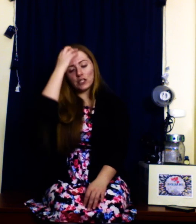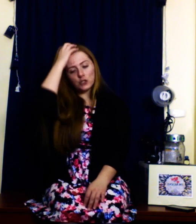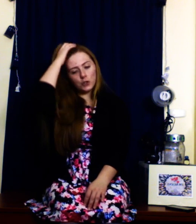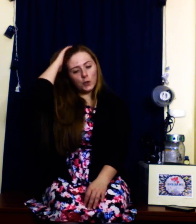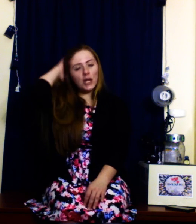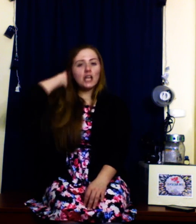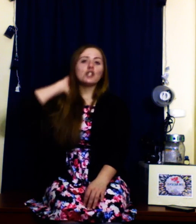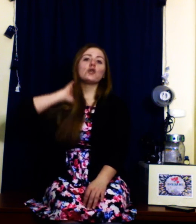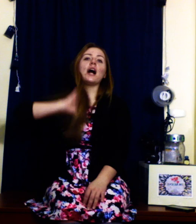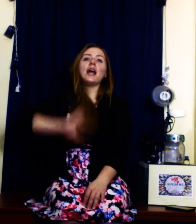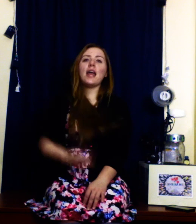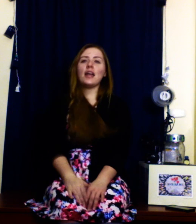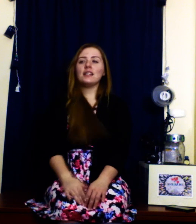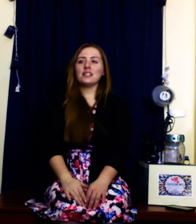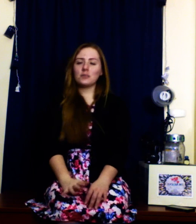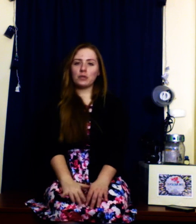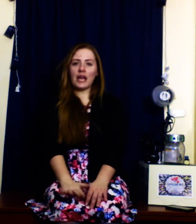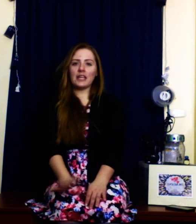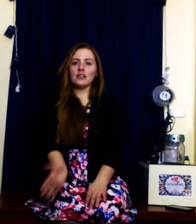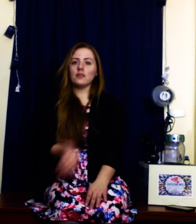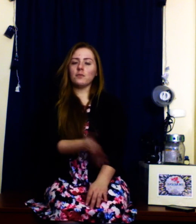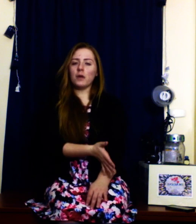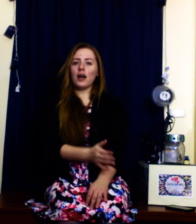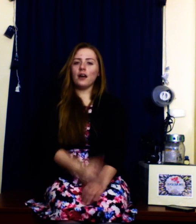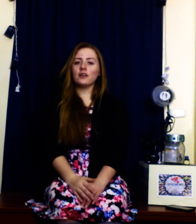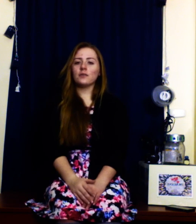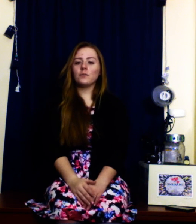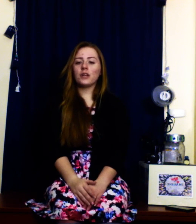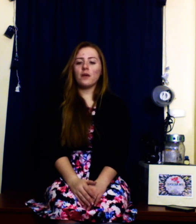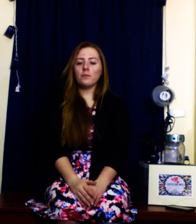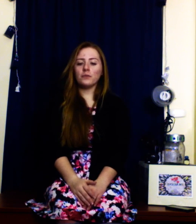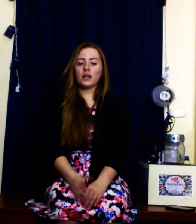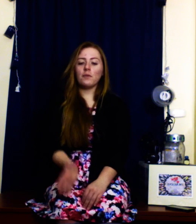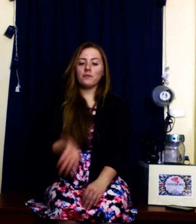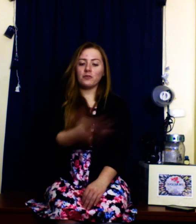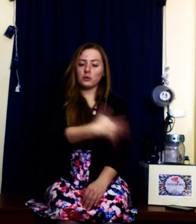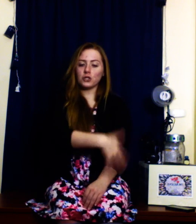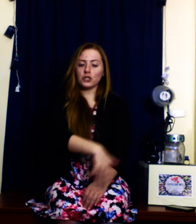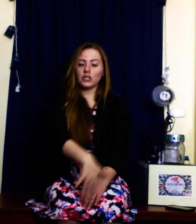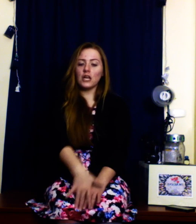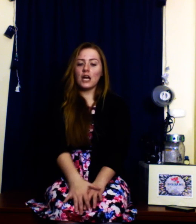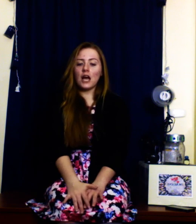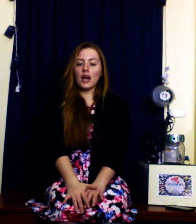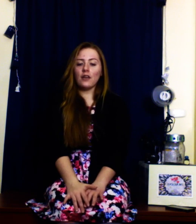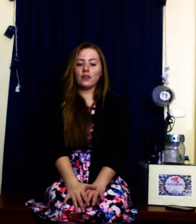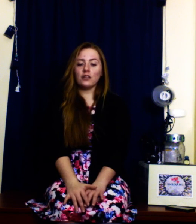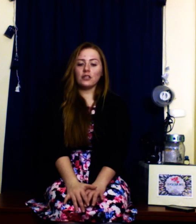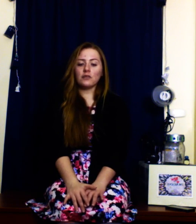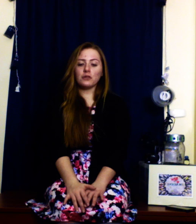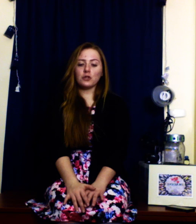to try and explain in the come future, the near future.